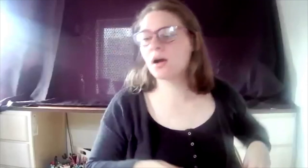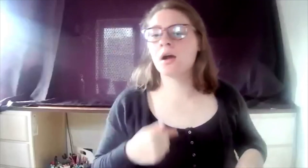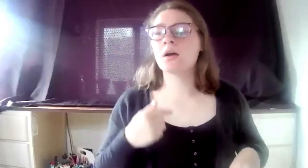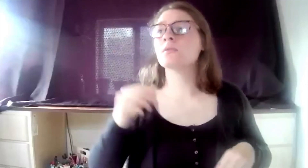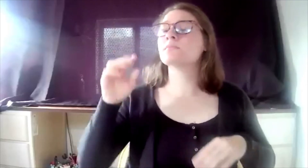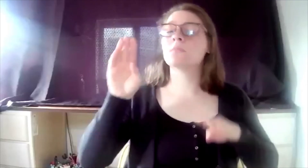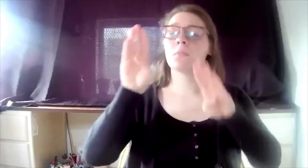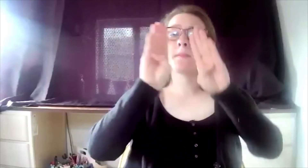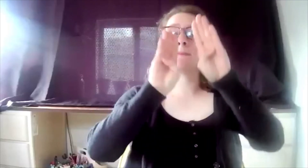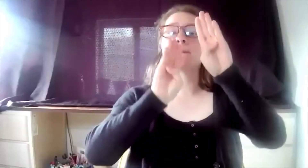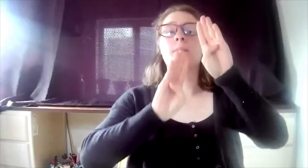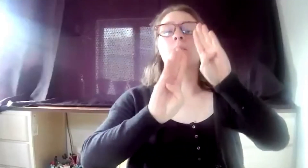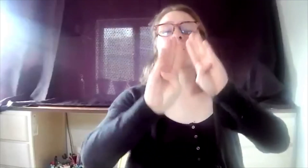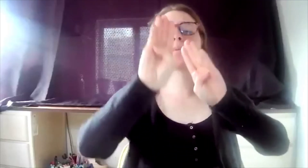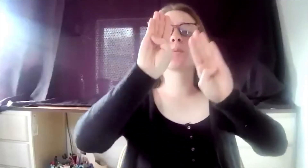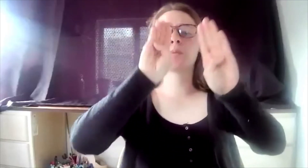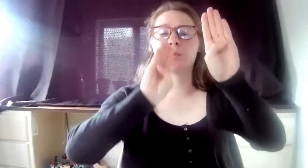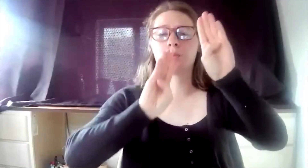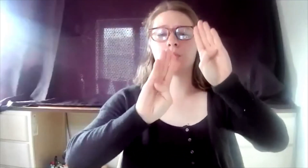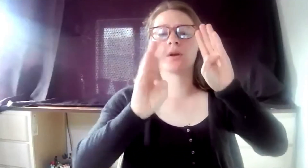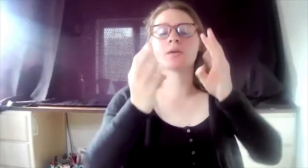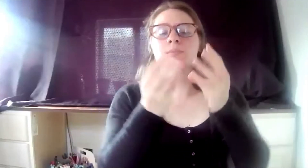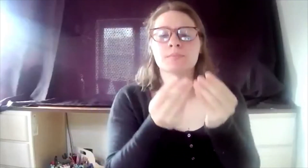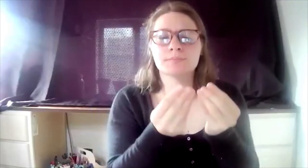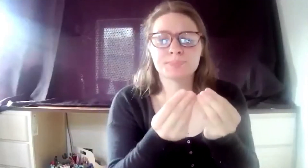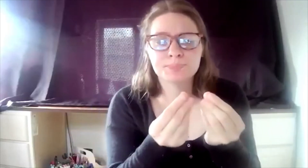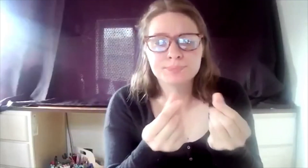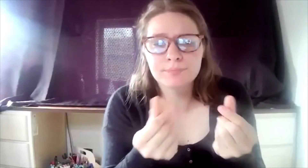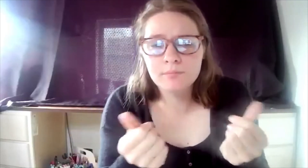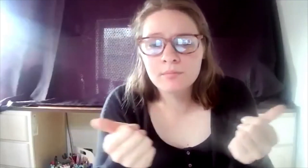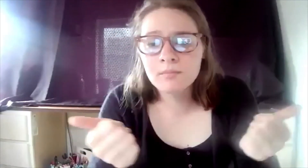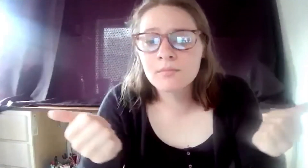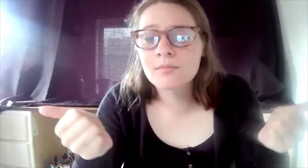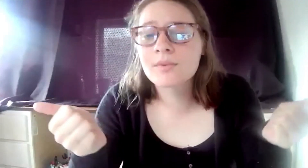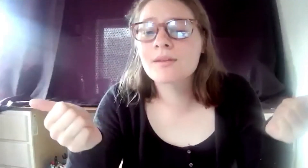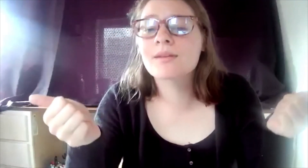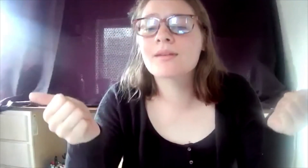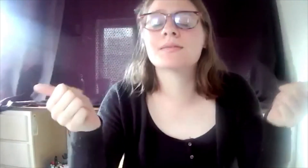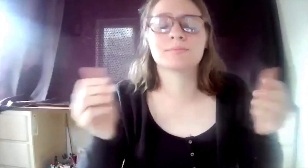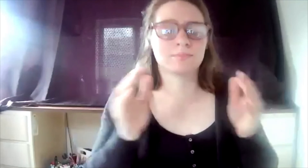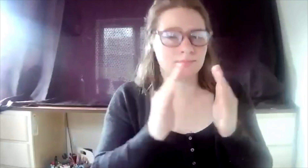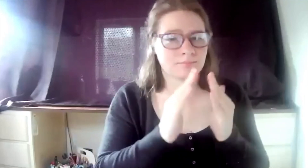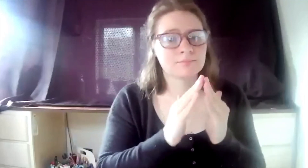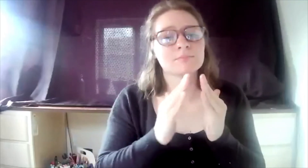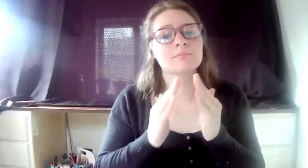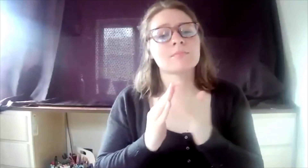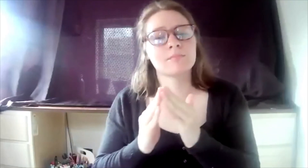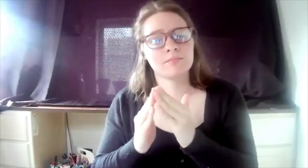where trouble melts like a lemon drops, high above the chimney top, that's where